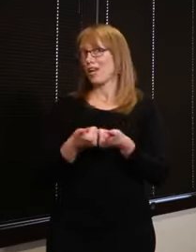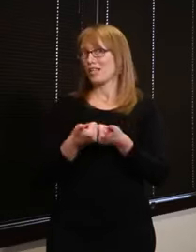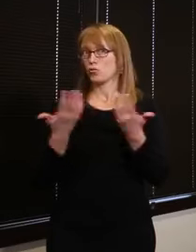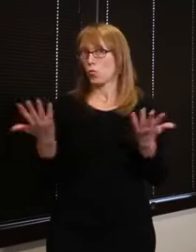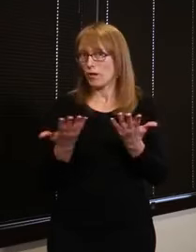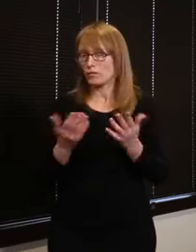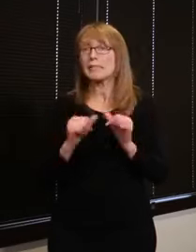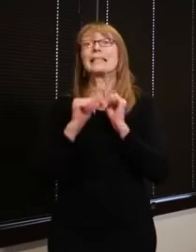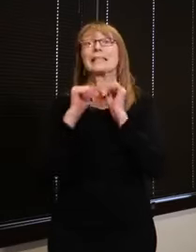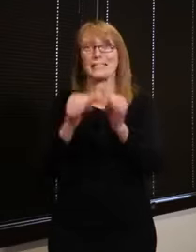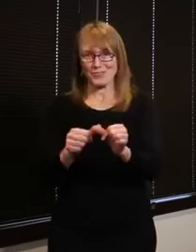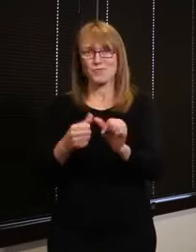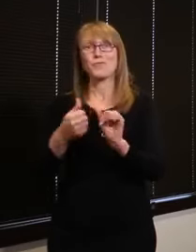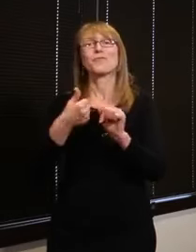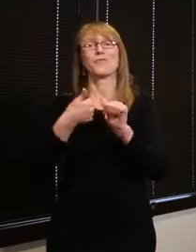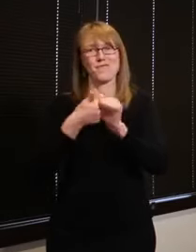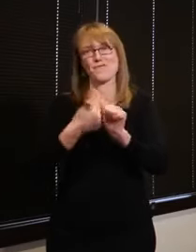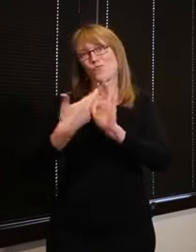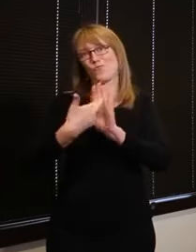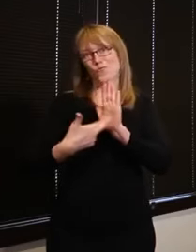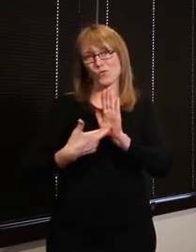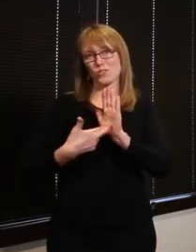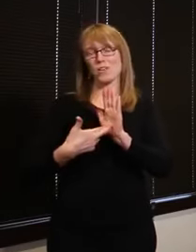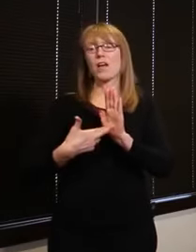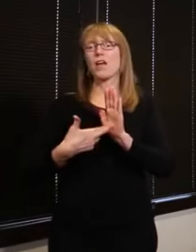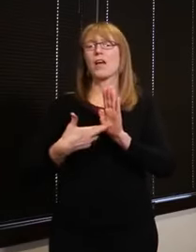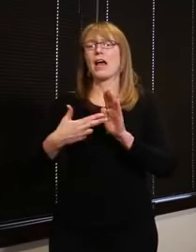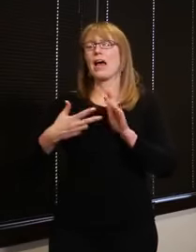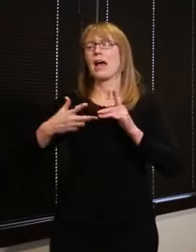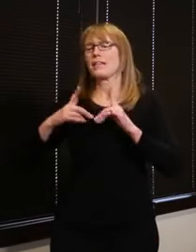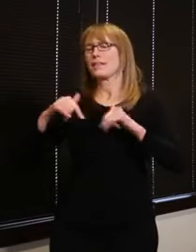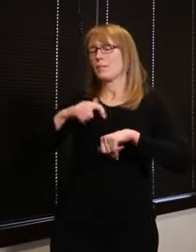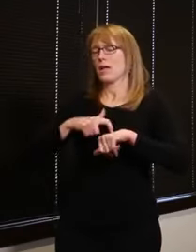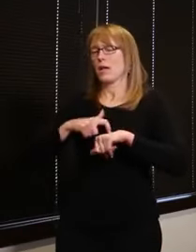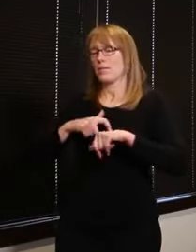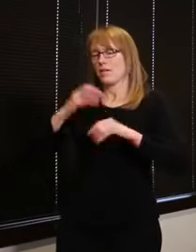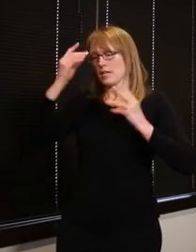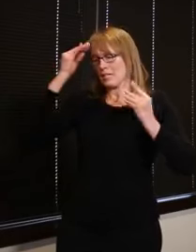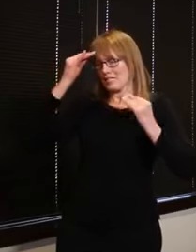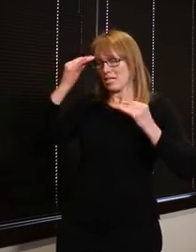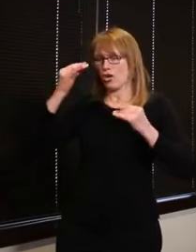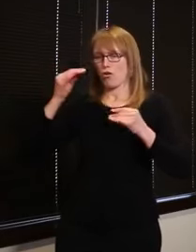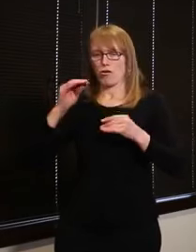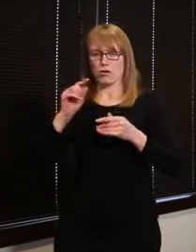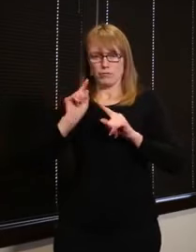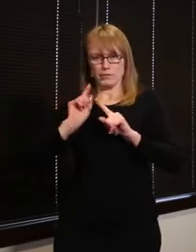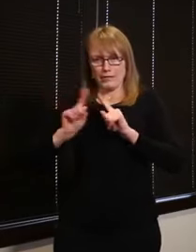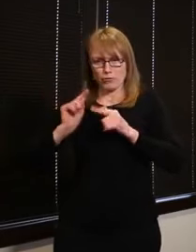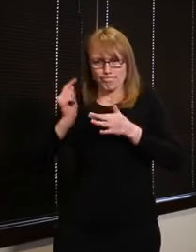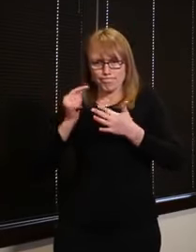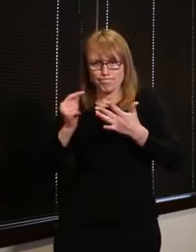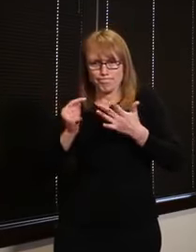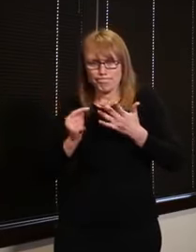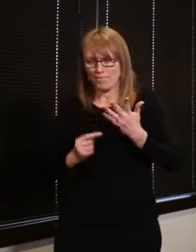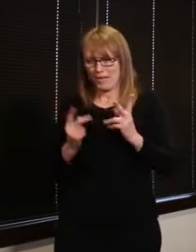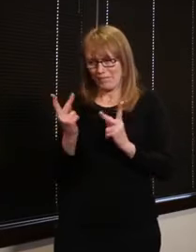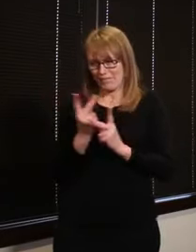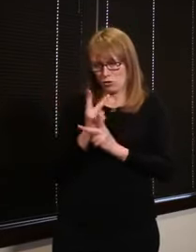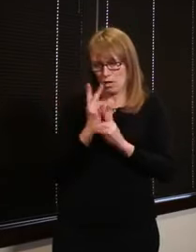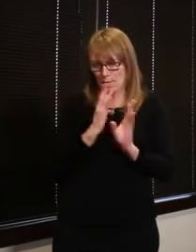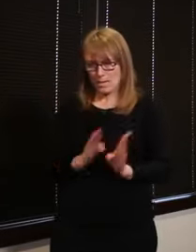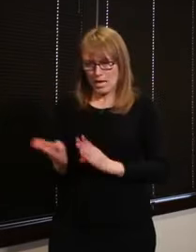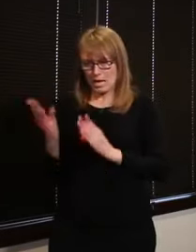good strategy for how we can emerge from this thing on the backside without having all of those